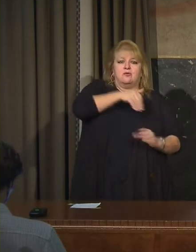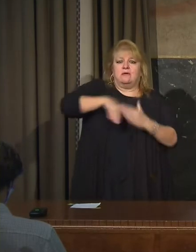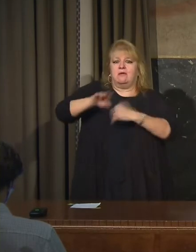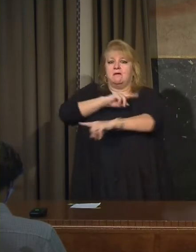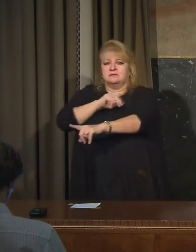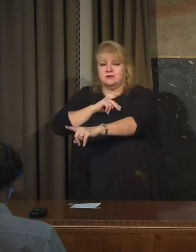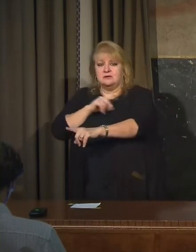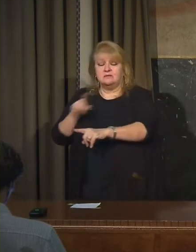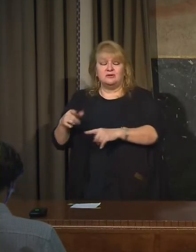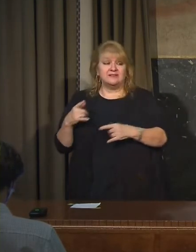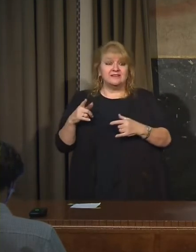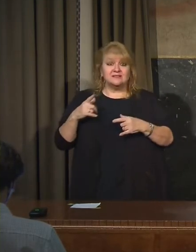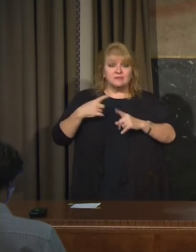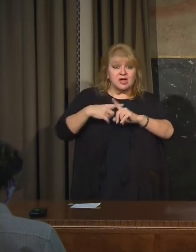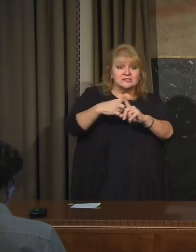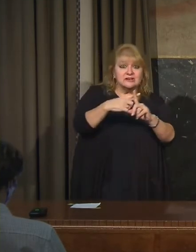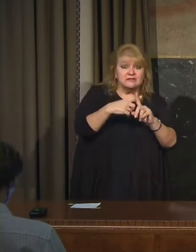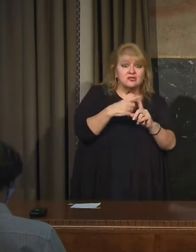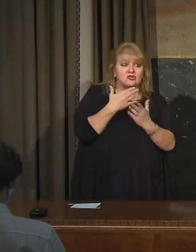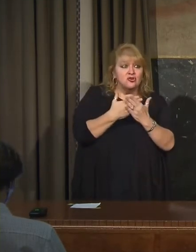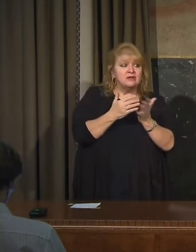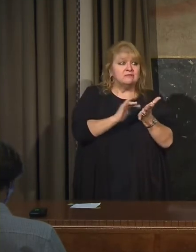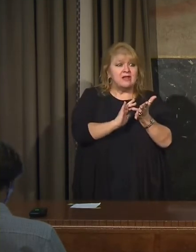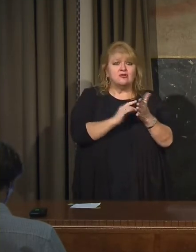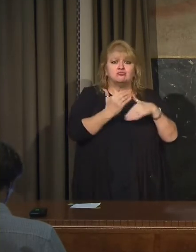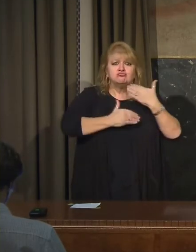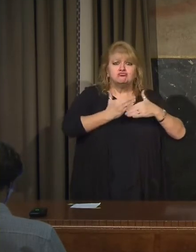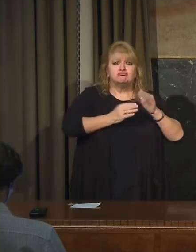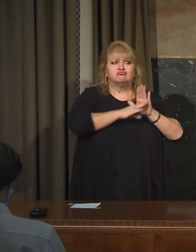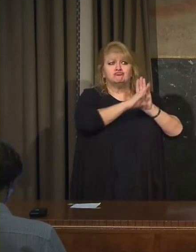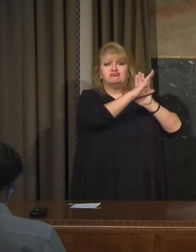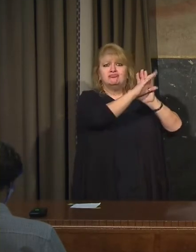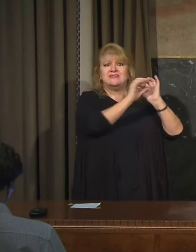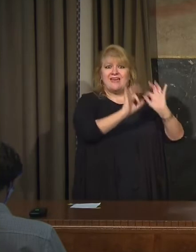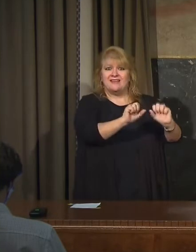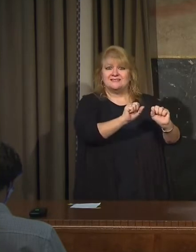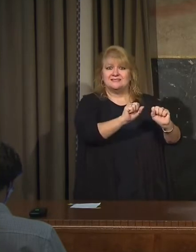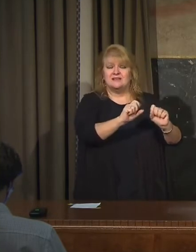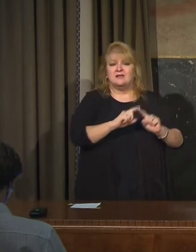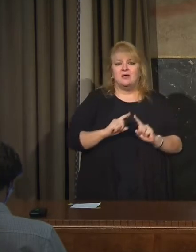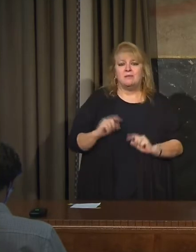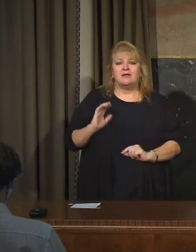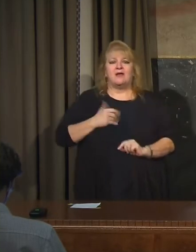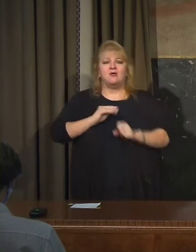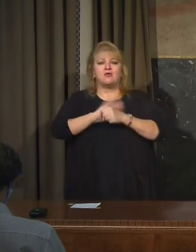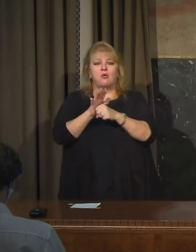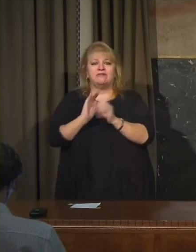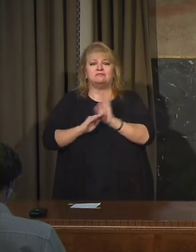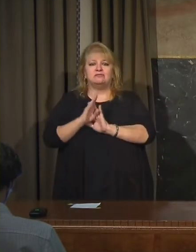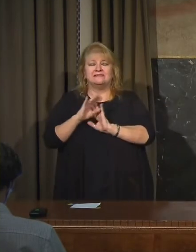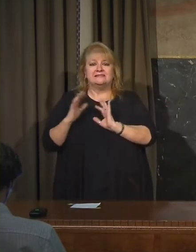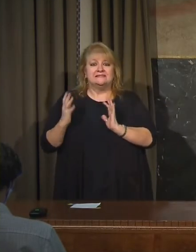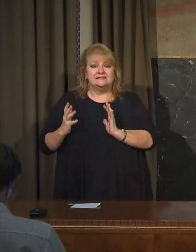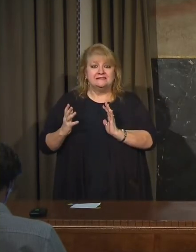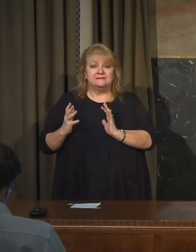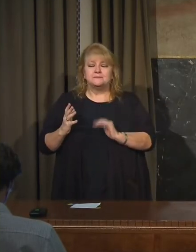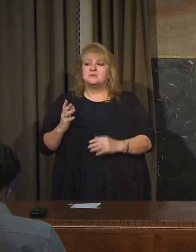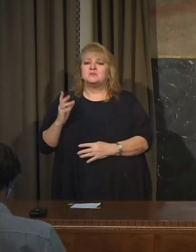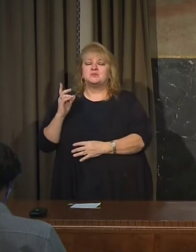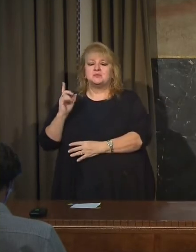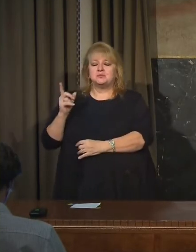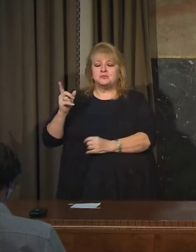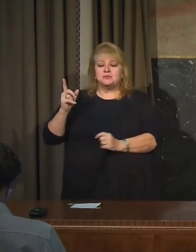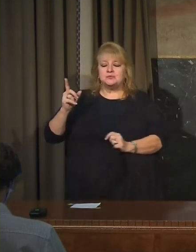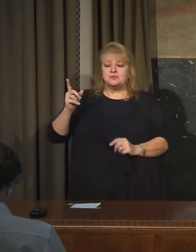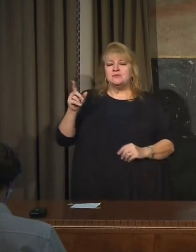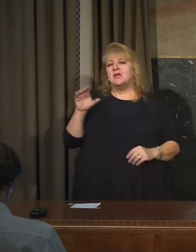very, very difficult place. And one of the things that make this particularly challenging is the non-COVID patient census in our hospitals is